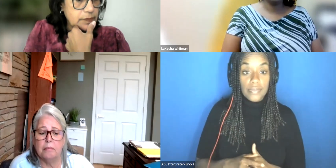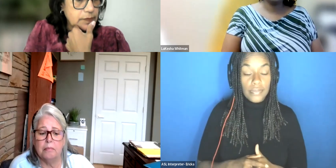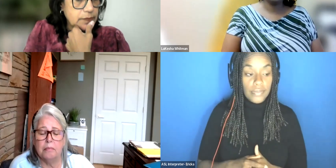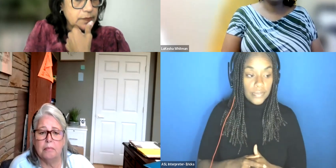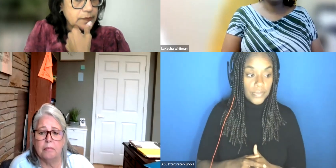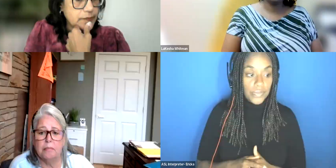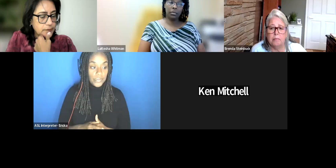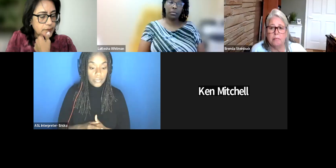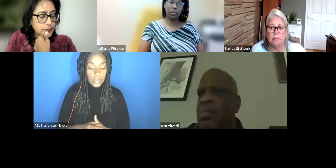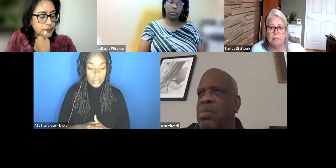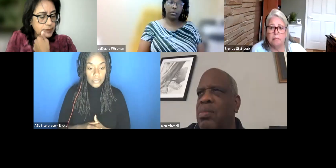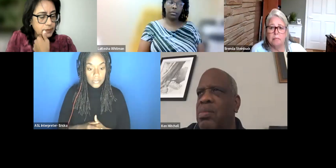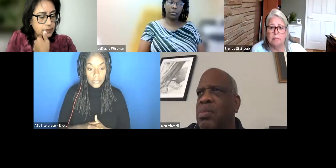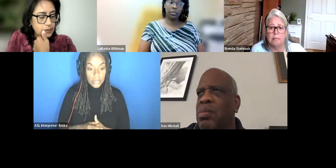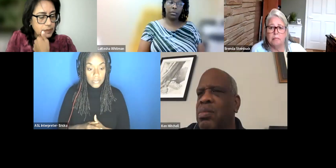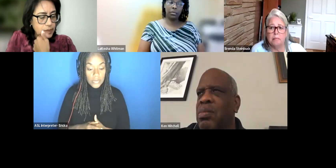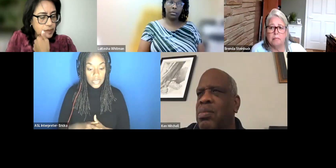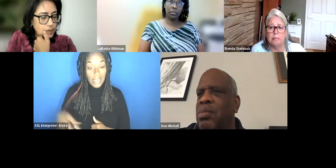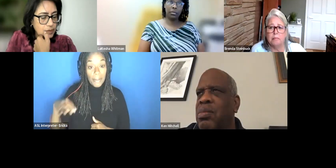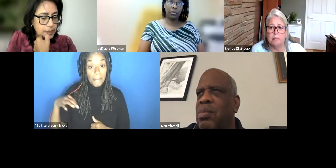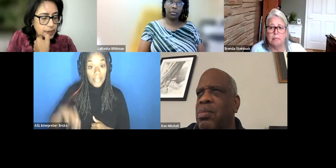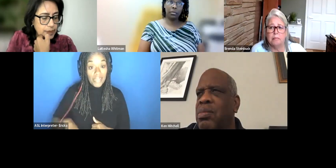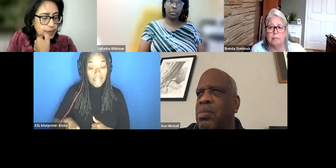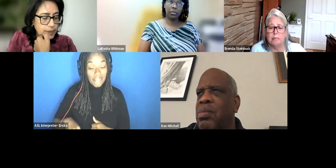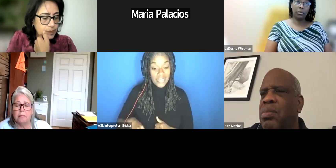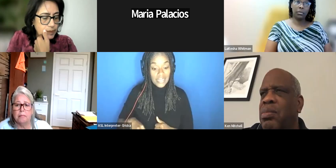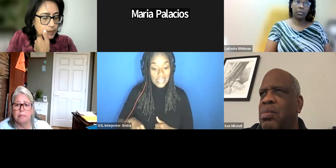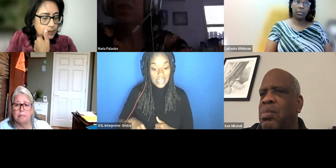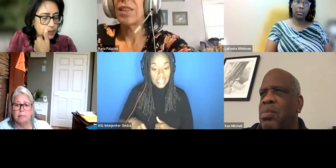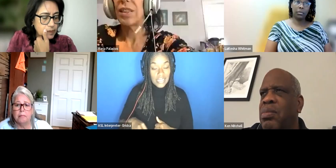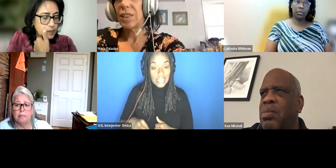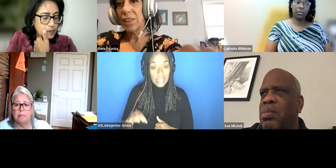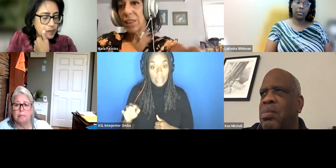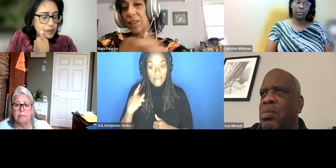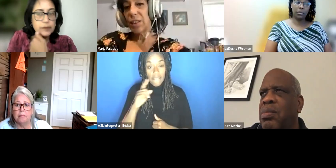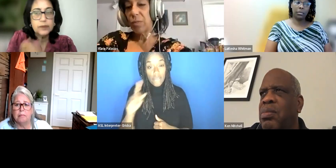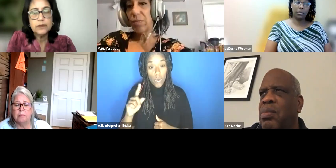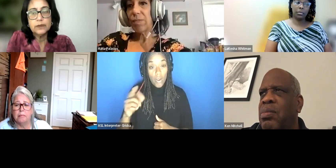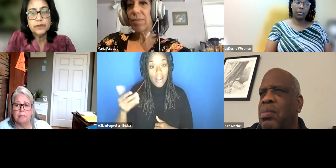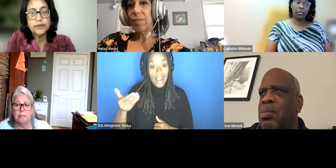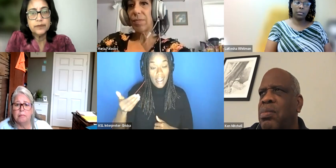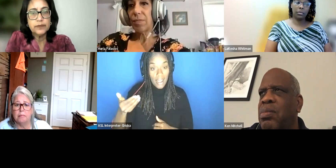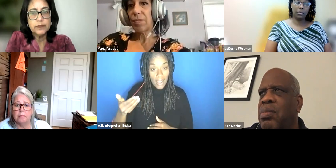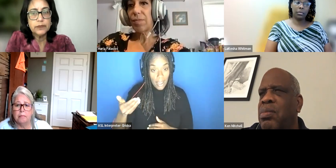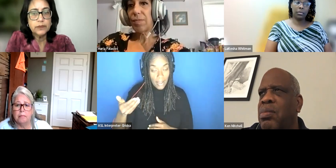is, what are the benefits or advantages of hiring people within minority